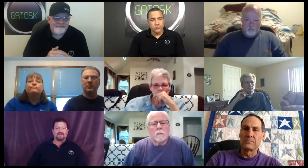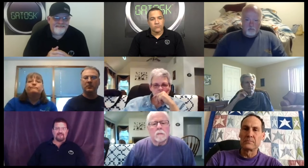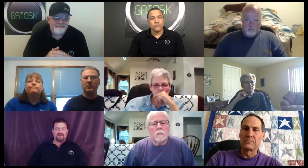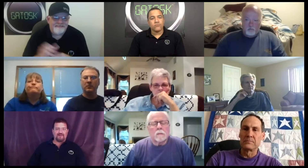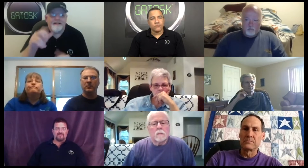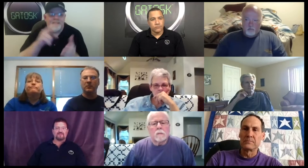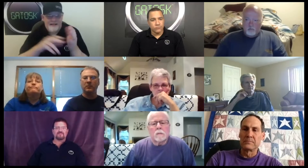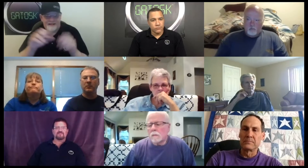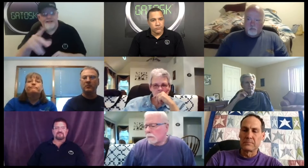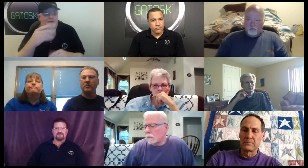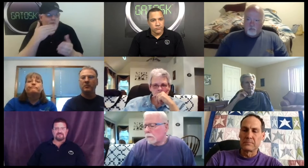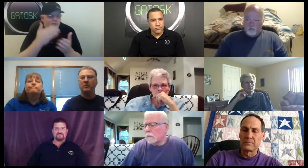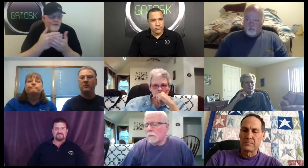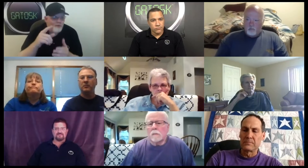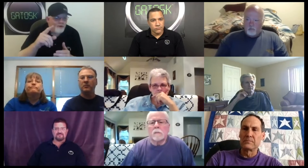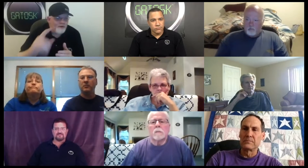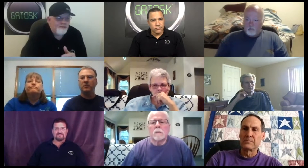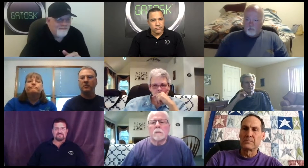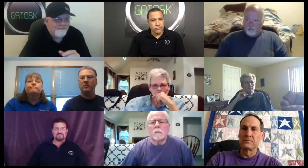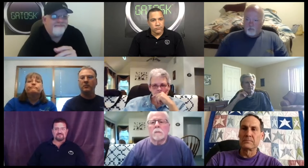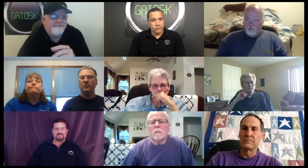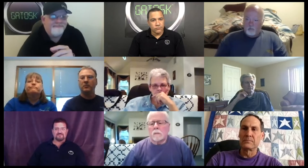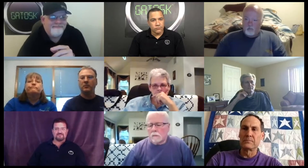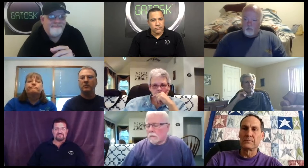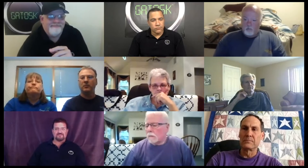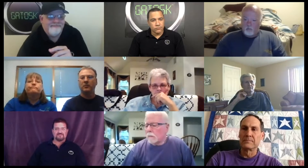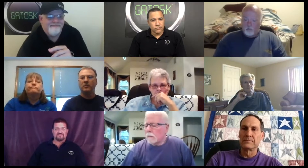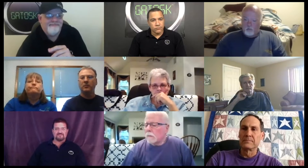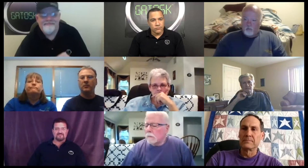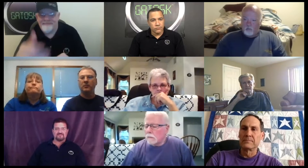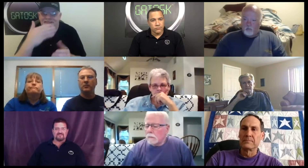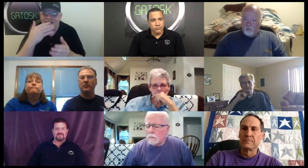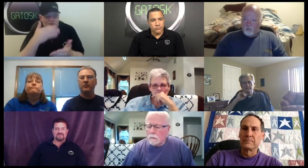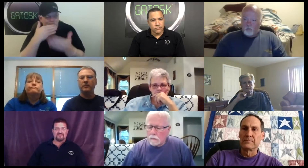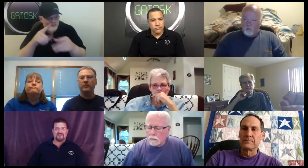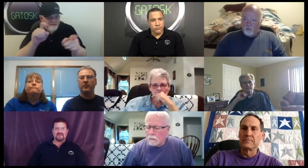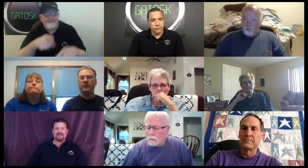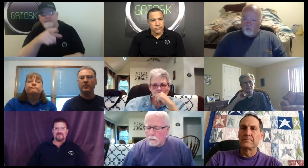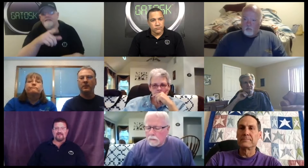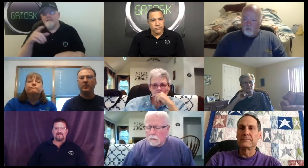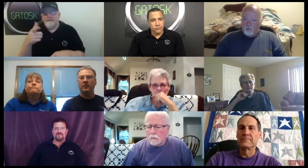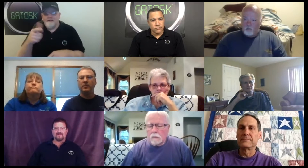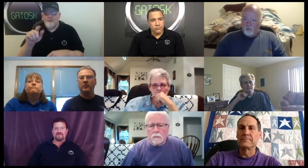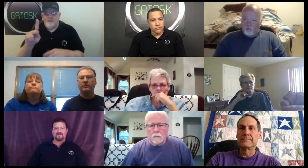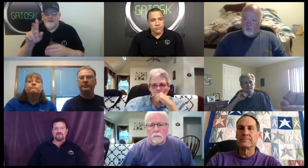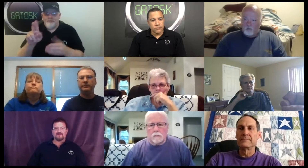needs to be clearer. Oh, that's good. All right. That's a good question.